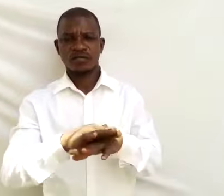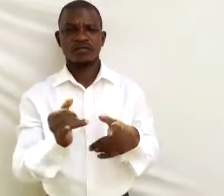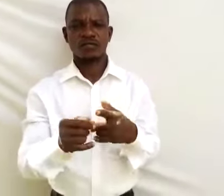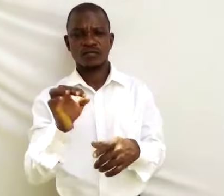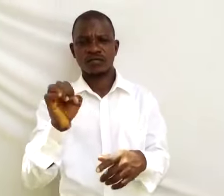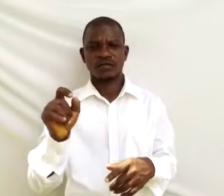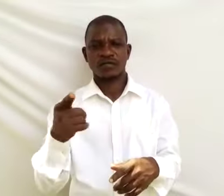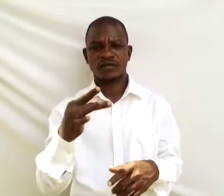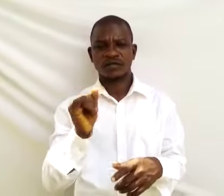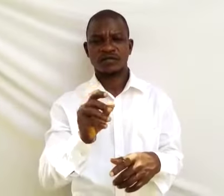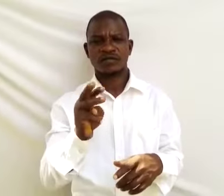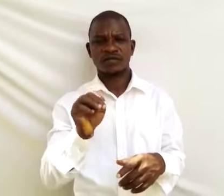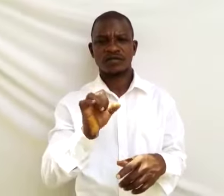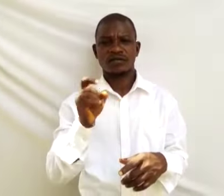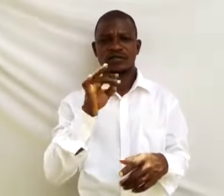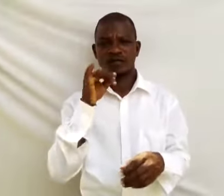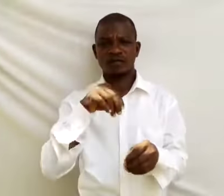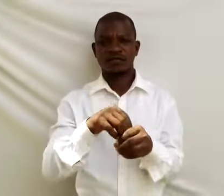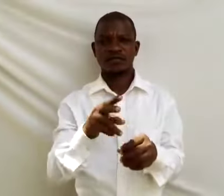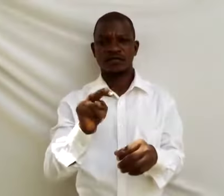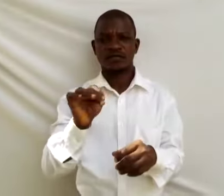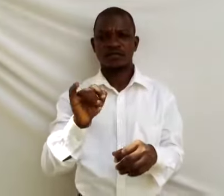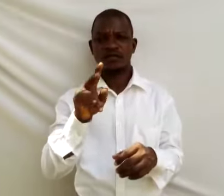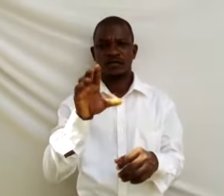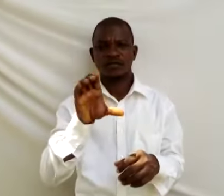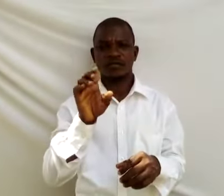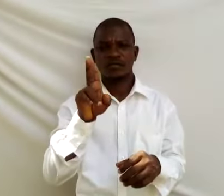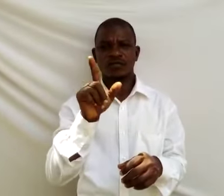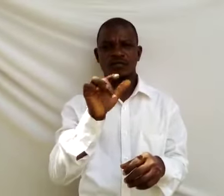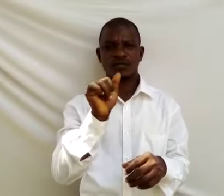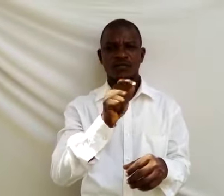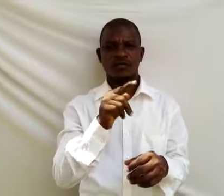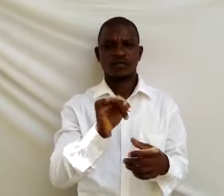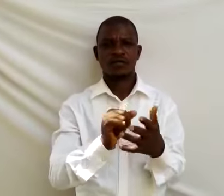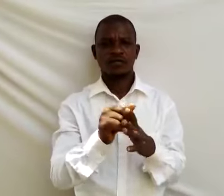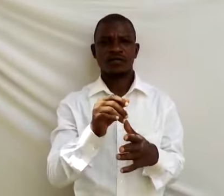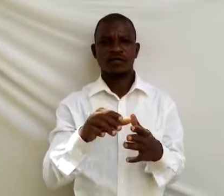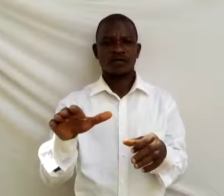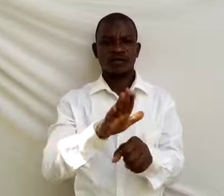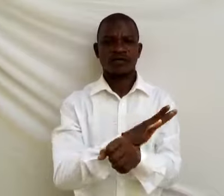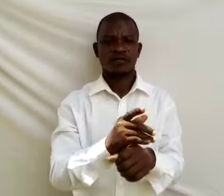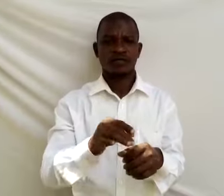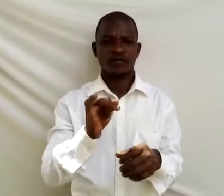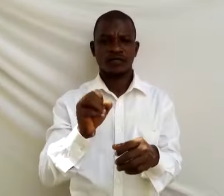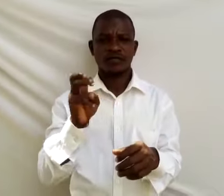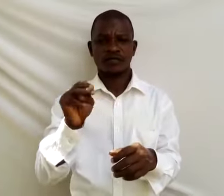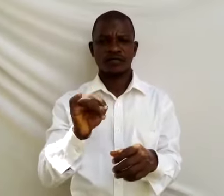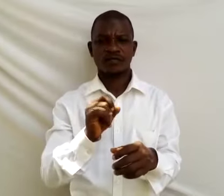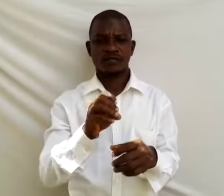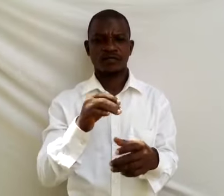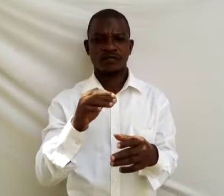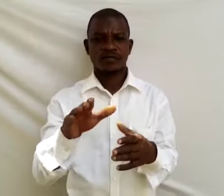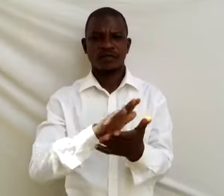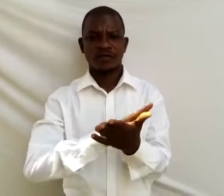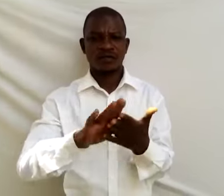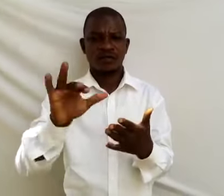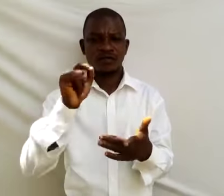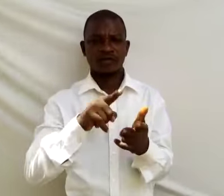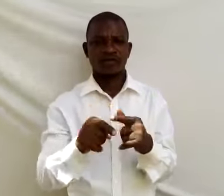medium. Inoculation. Cover immediately. Clearly label the petri